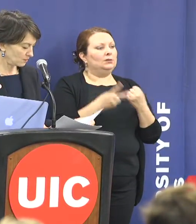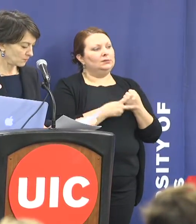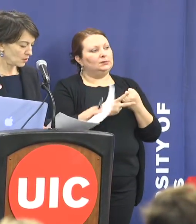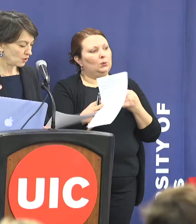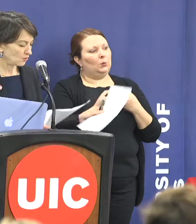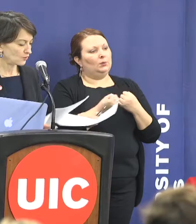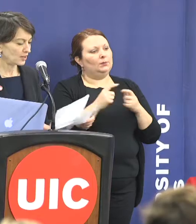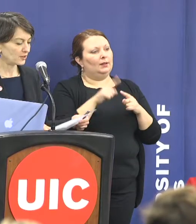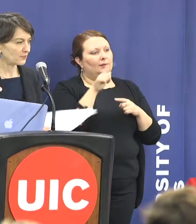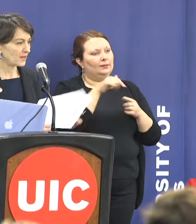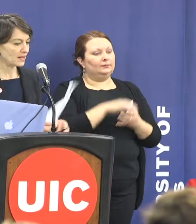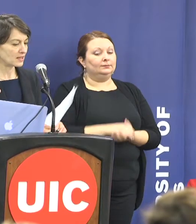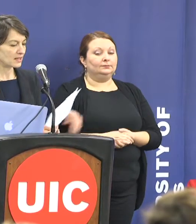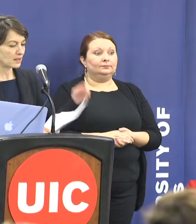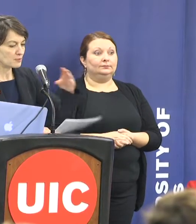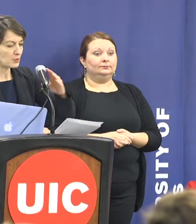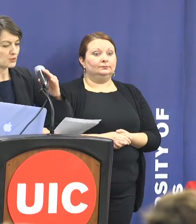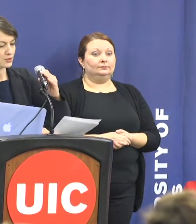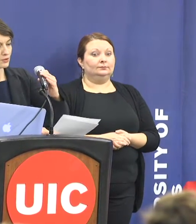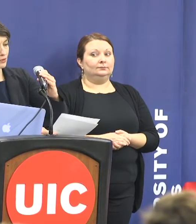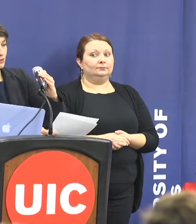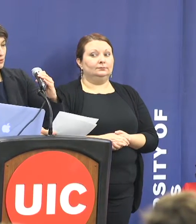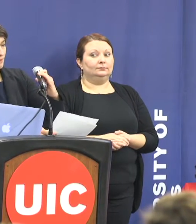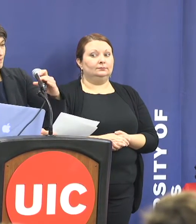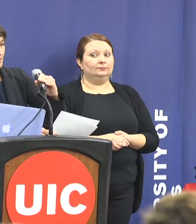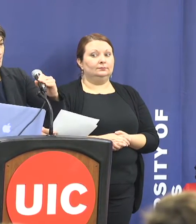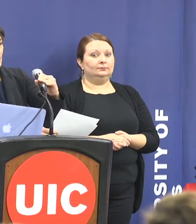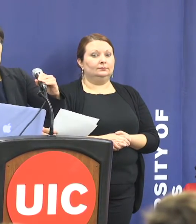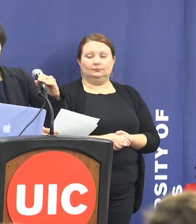them for later. And I think I'm supposed to.